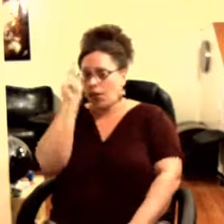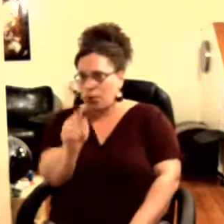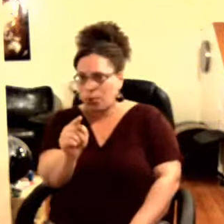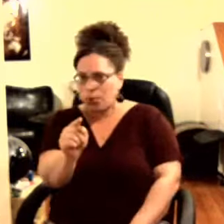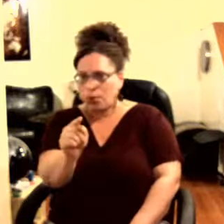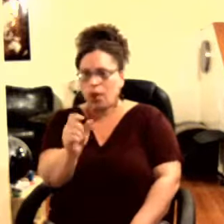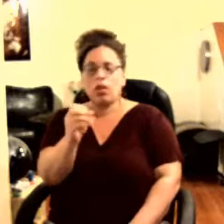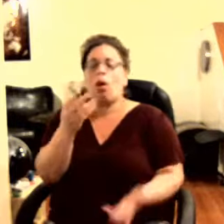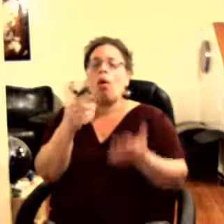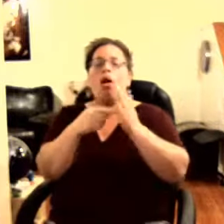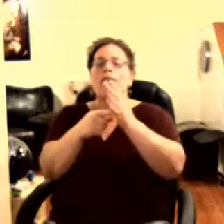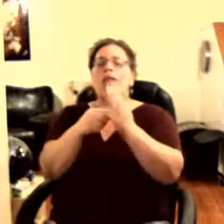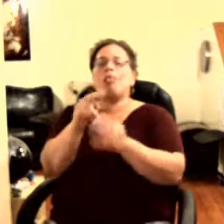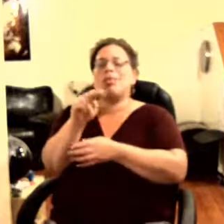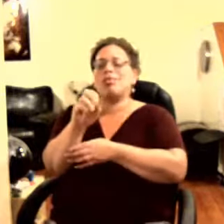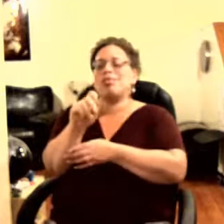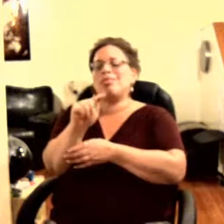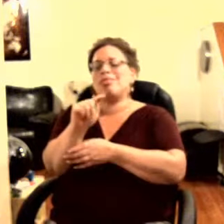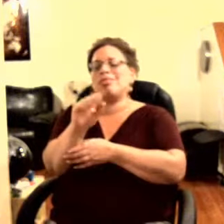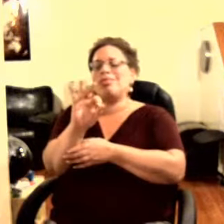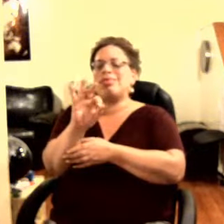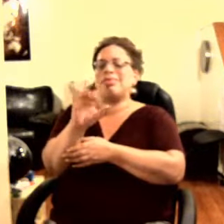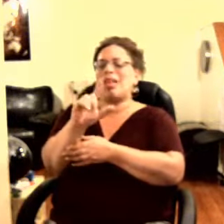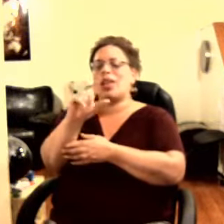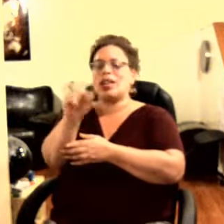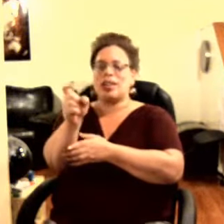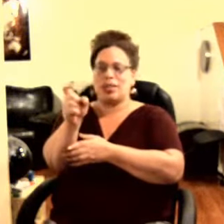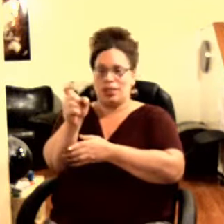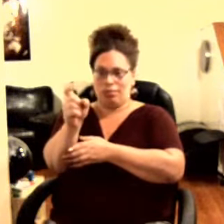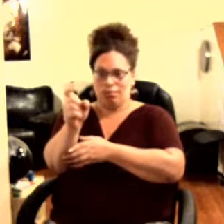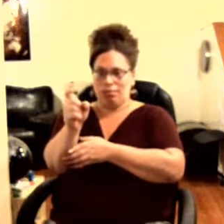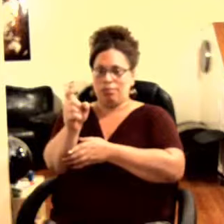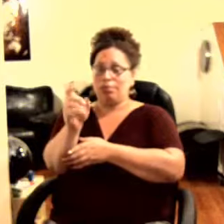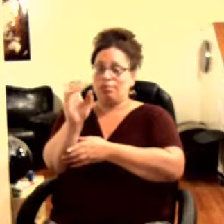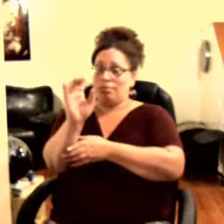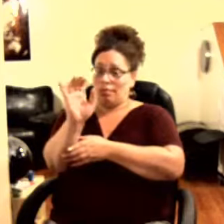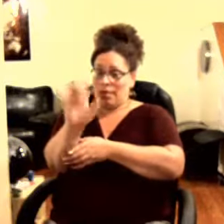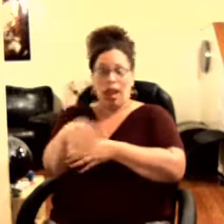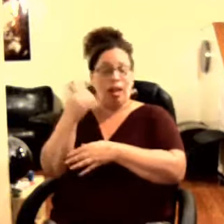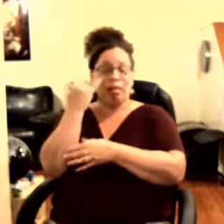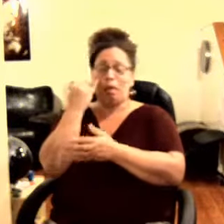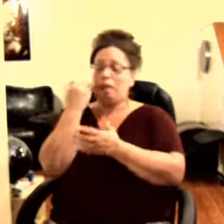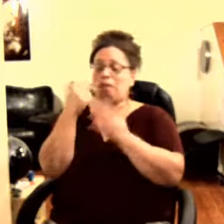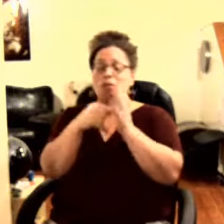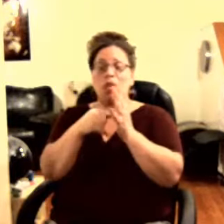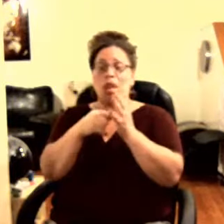out to our houses. They enter the queue, they just zip right out. So Iron Man zips right out, right? and waiting for Superman can